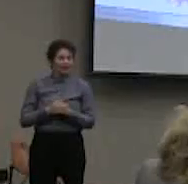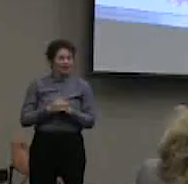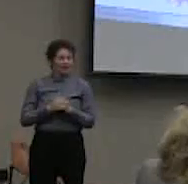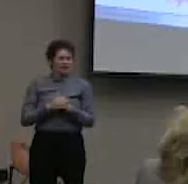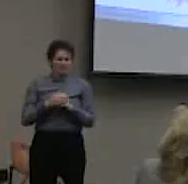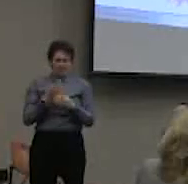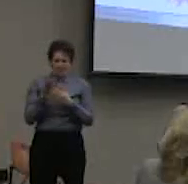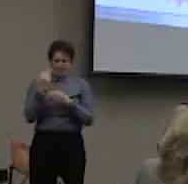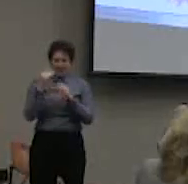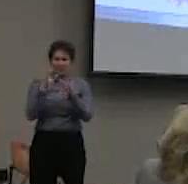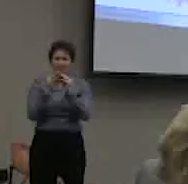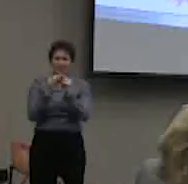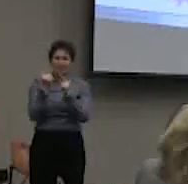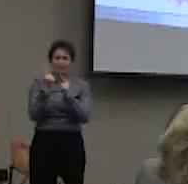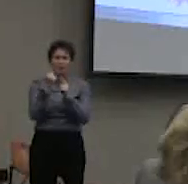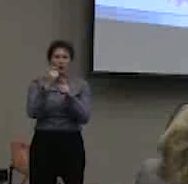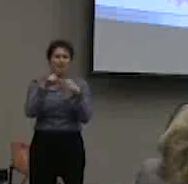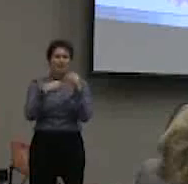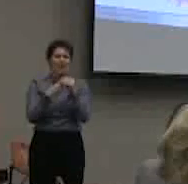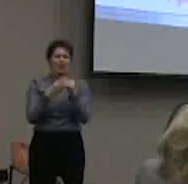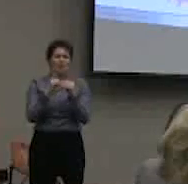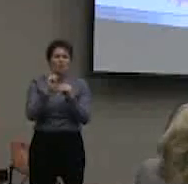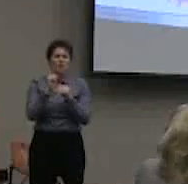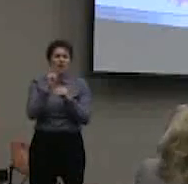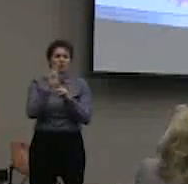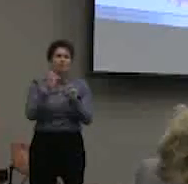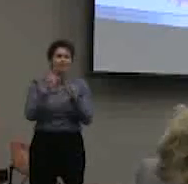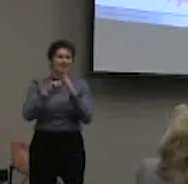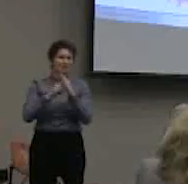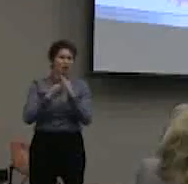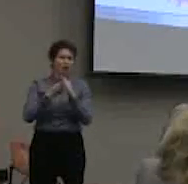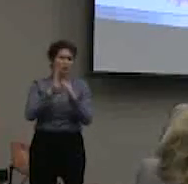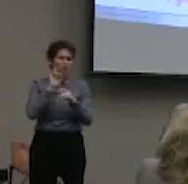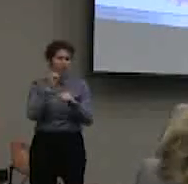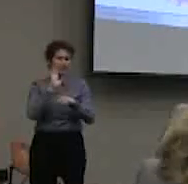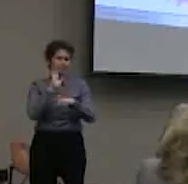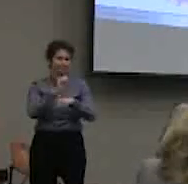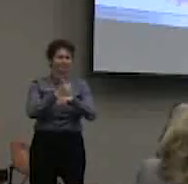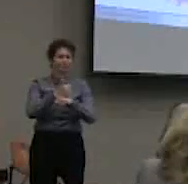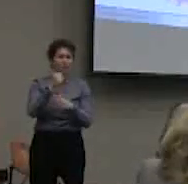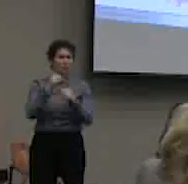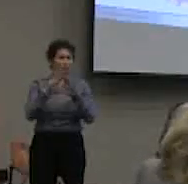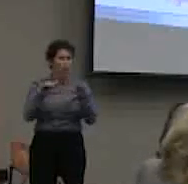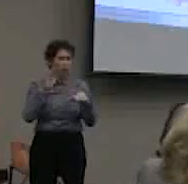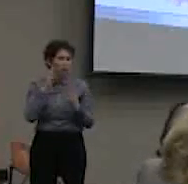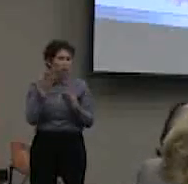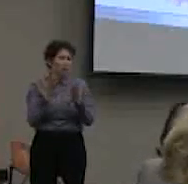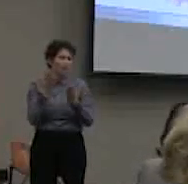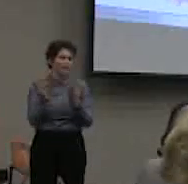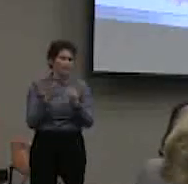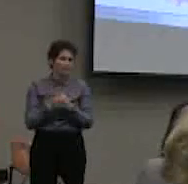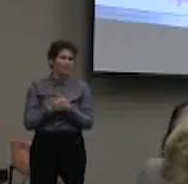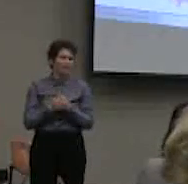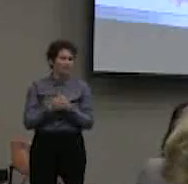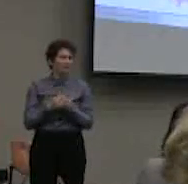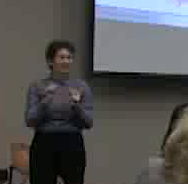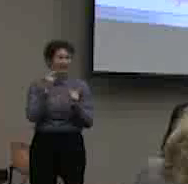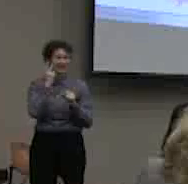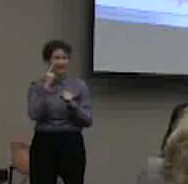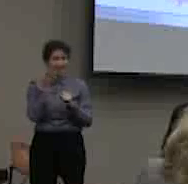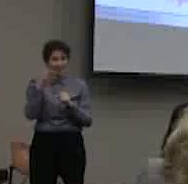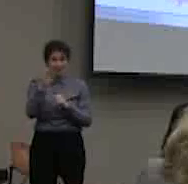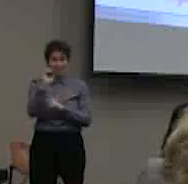last meeting about where these Ready Starts are and which of our children they're serving. So you can see on our